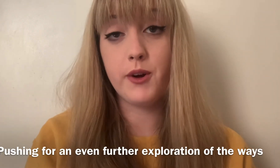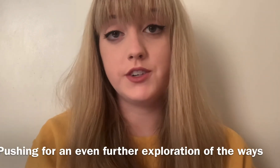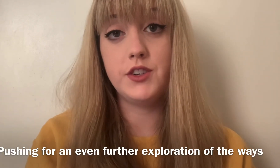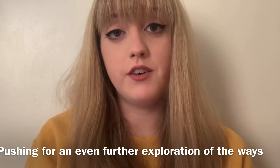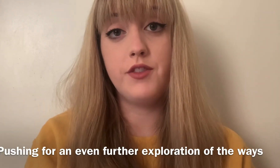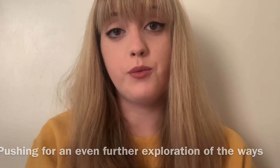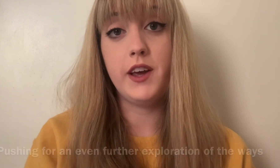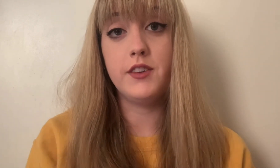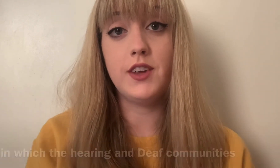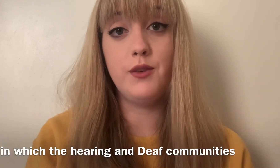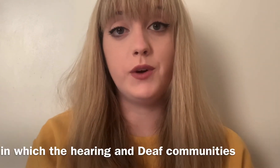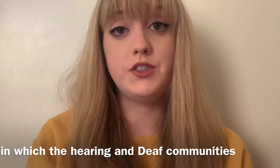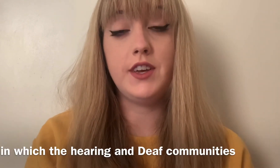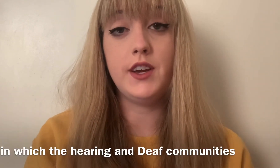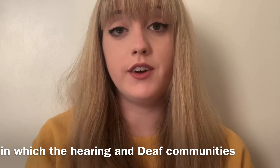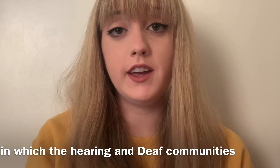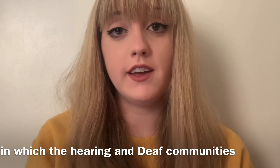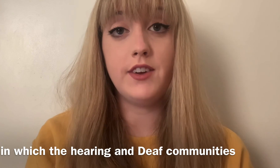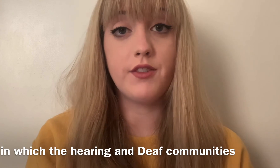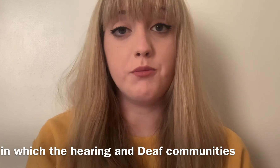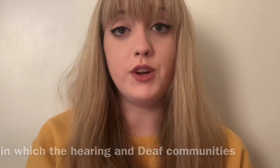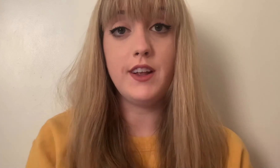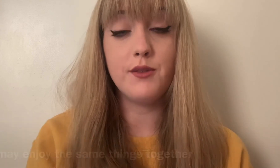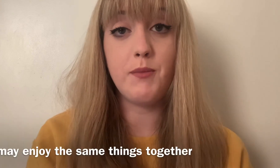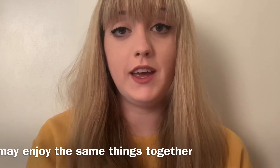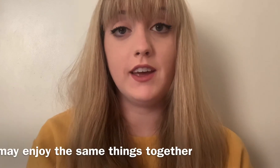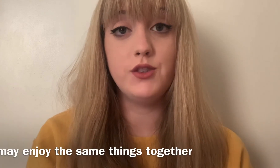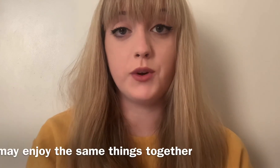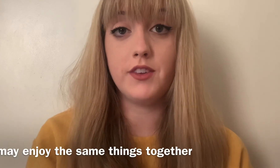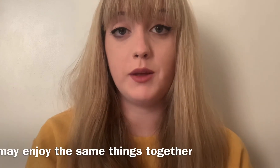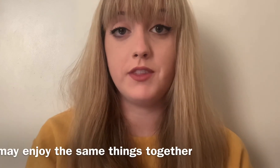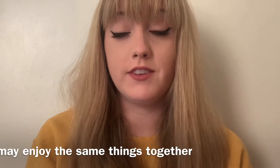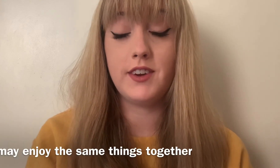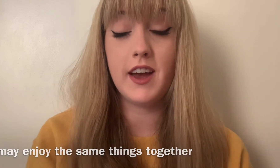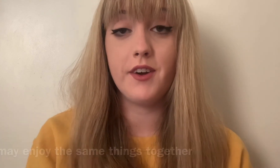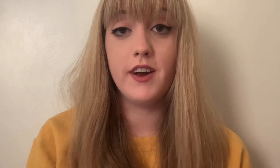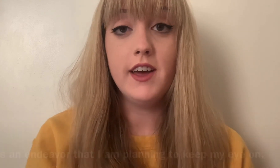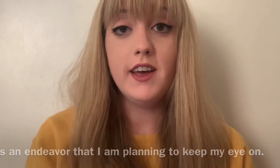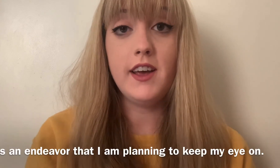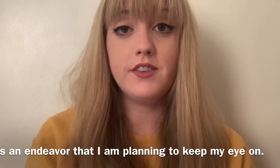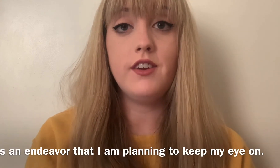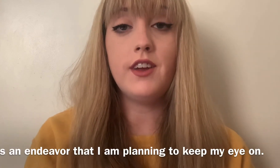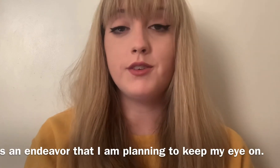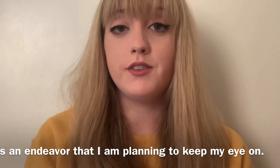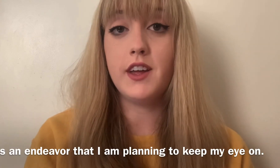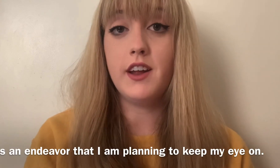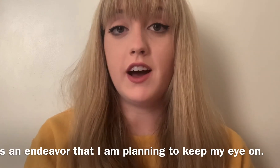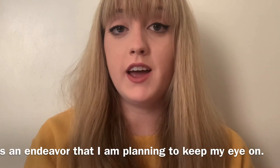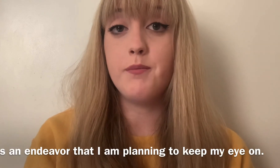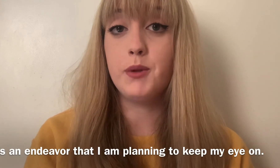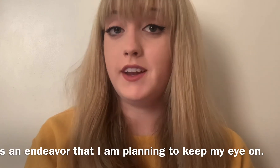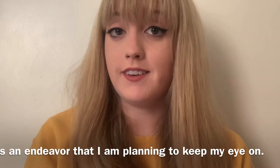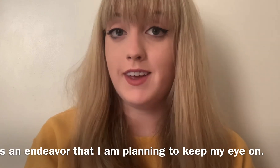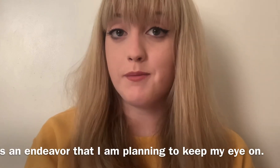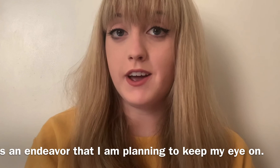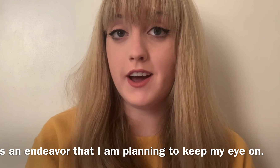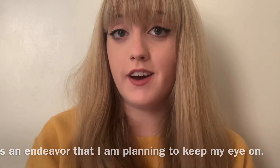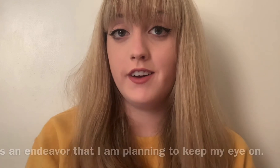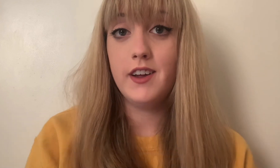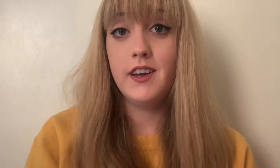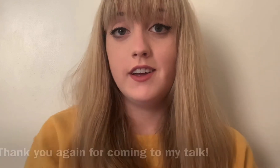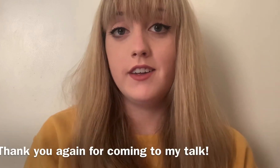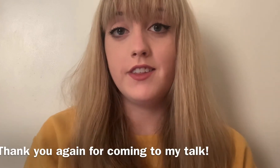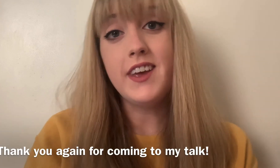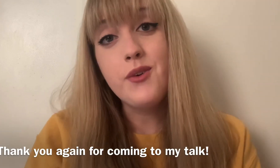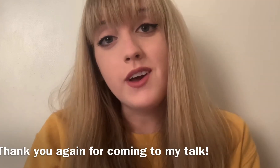exploration of the ways in which the hearing and deaf communities may enjoy the same things together is an endeavor that i am planning to keep my eye